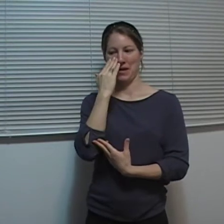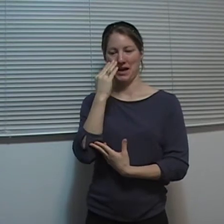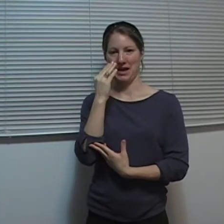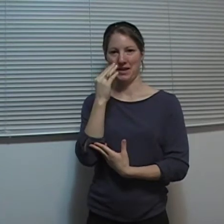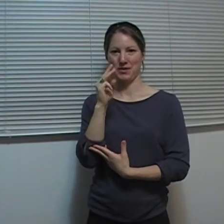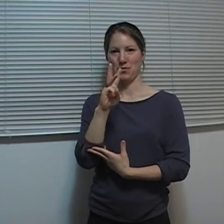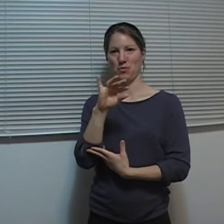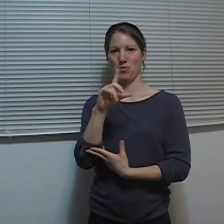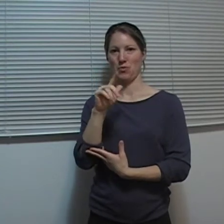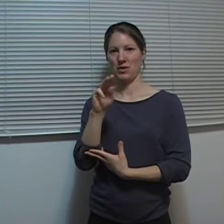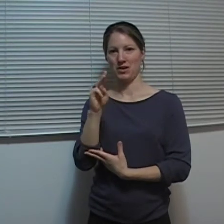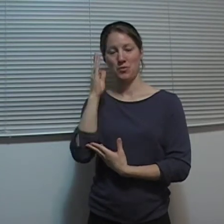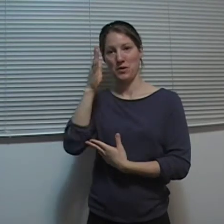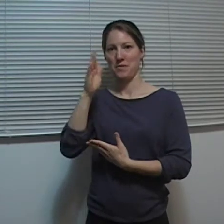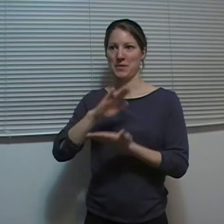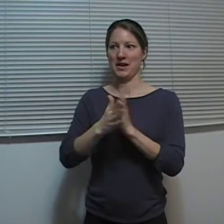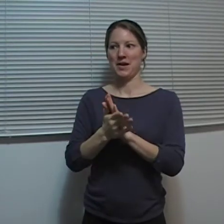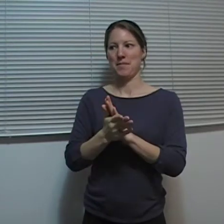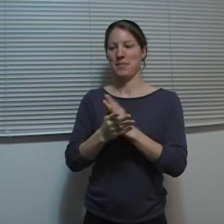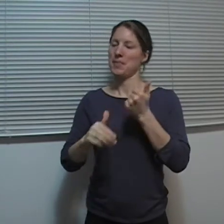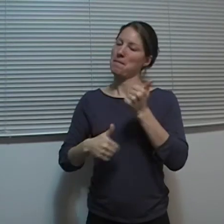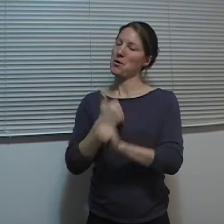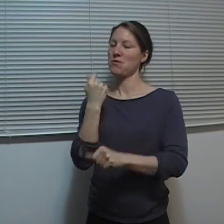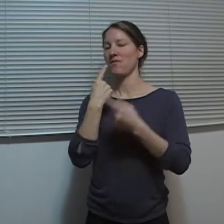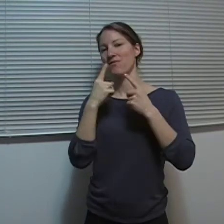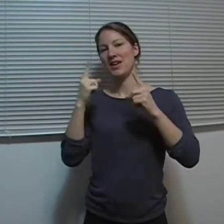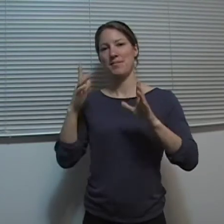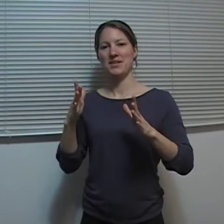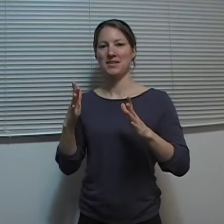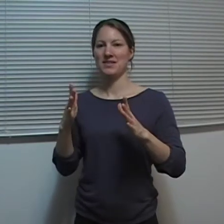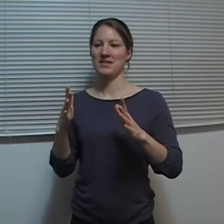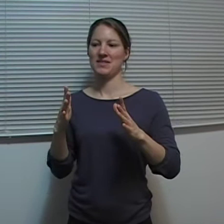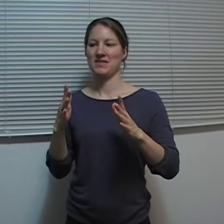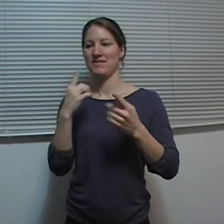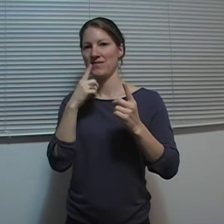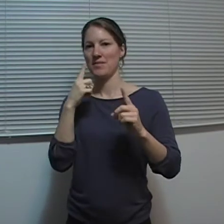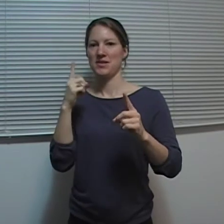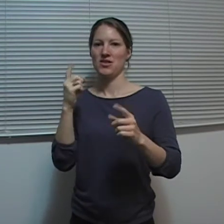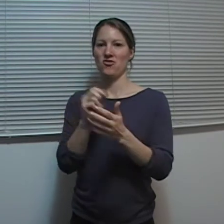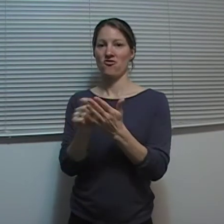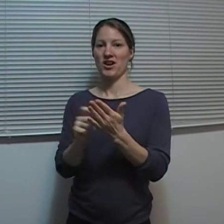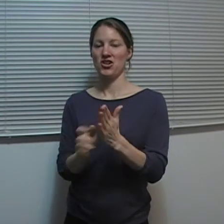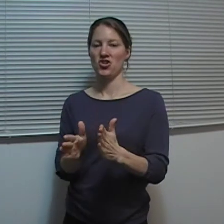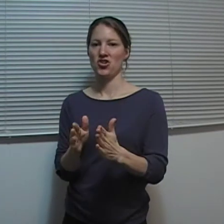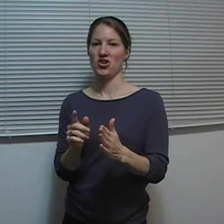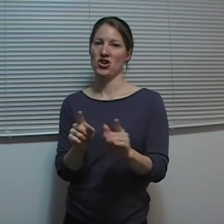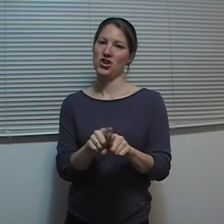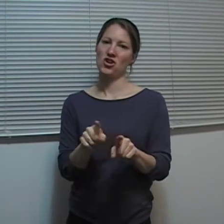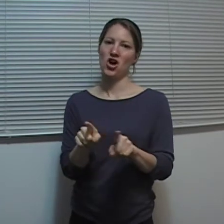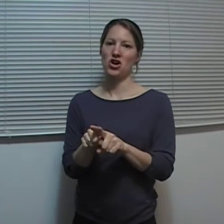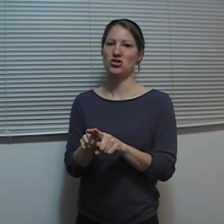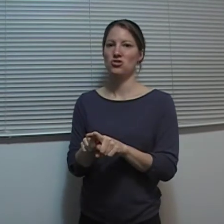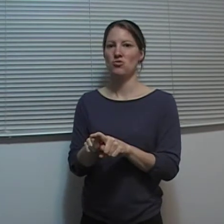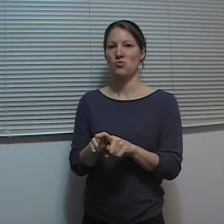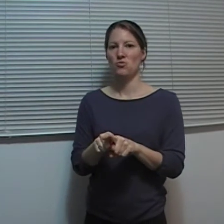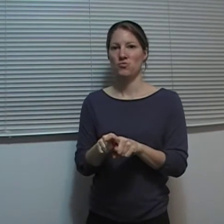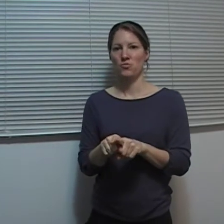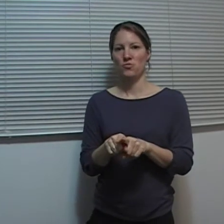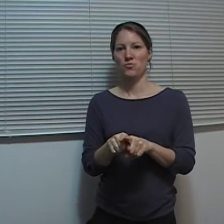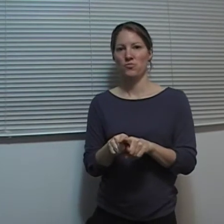man who made the English tongue respectable. John was moving up the